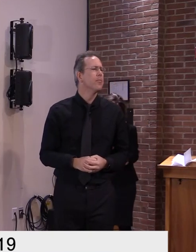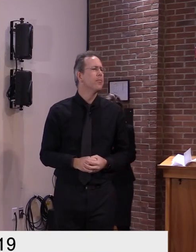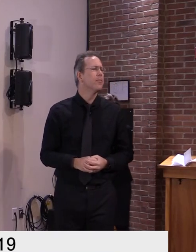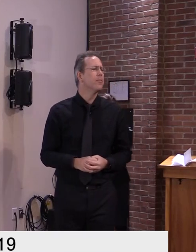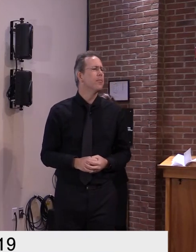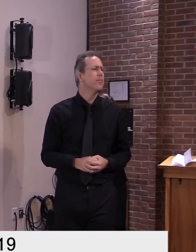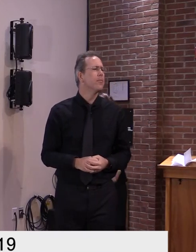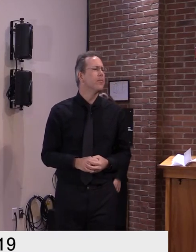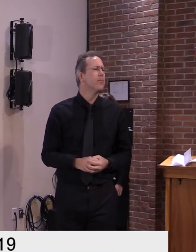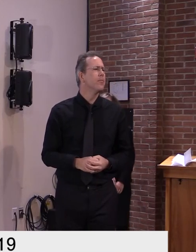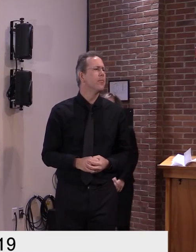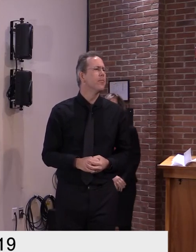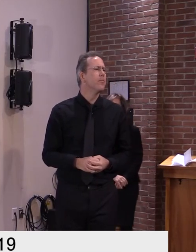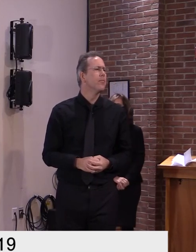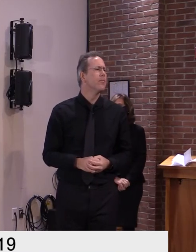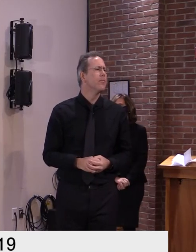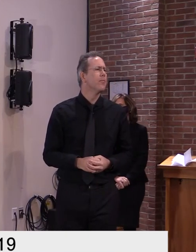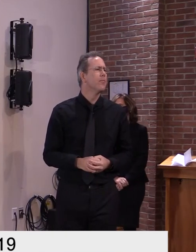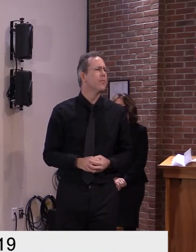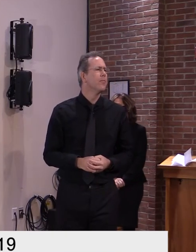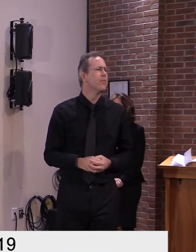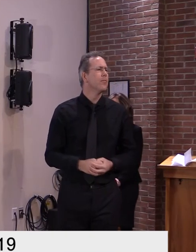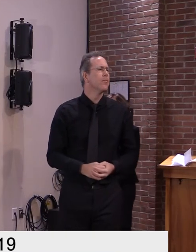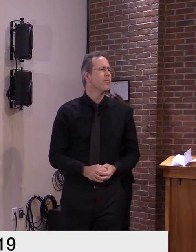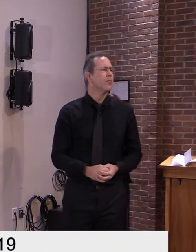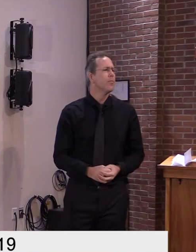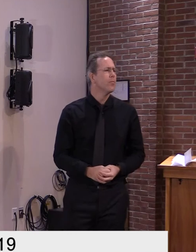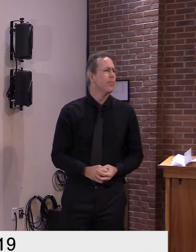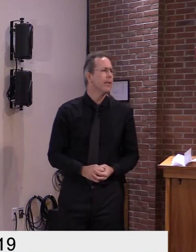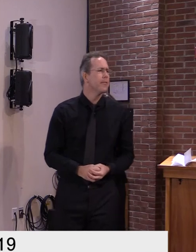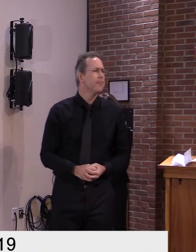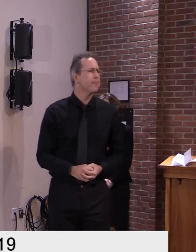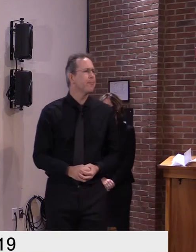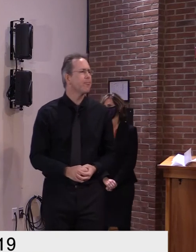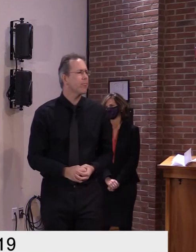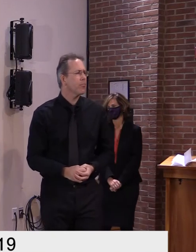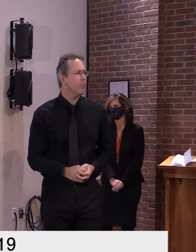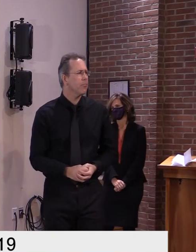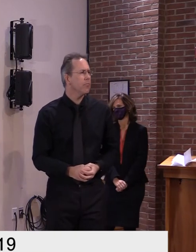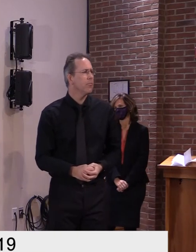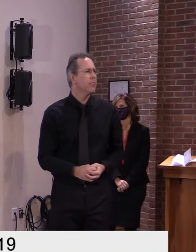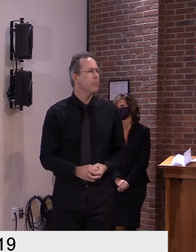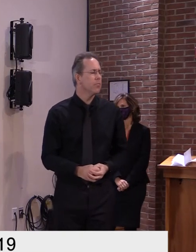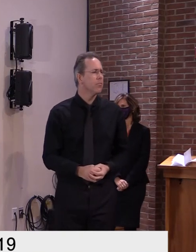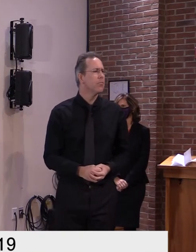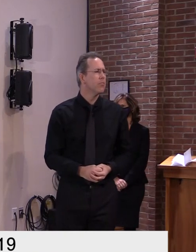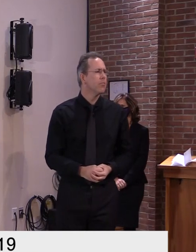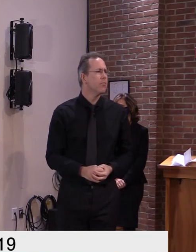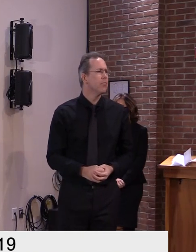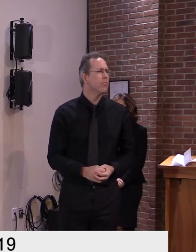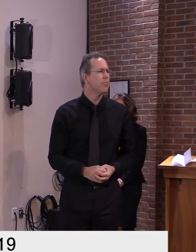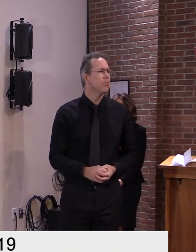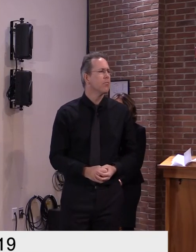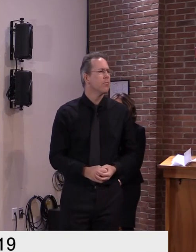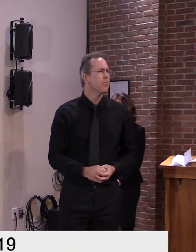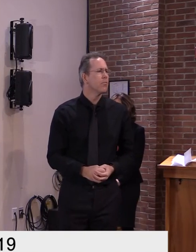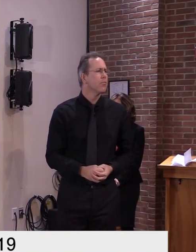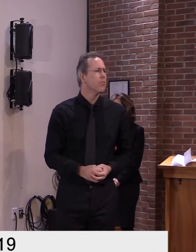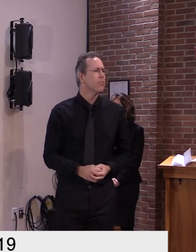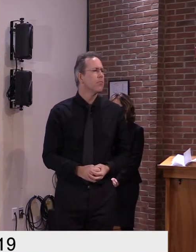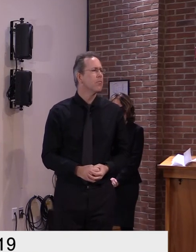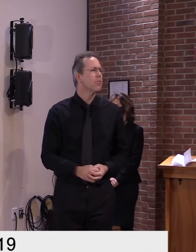for Economic Research, et cetera, and they suggested that 6 months worth of data showed that